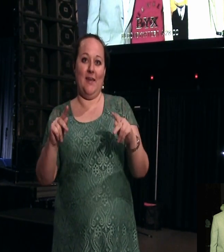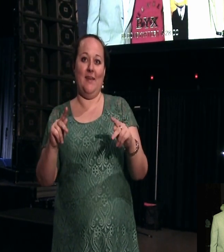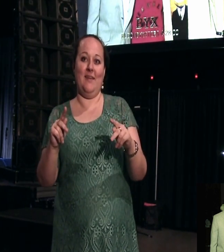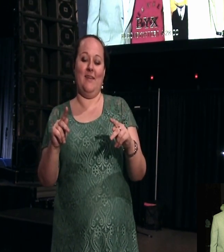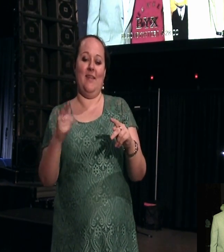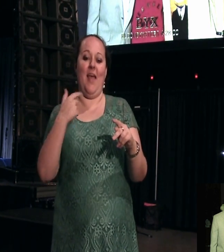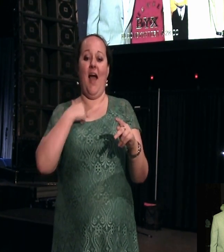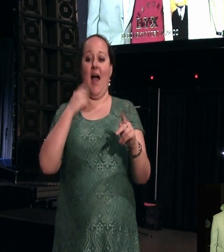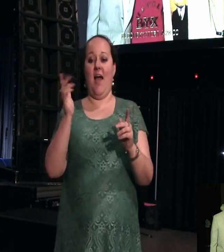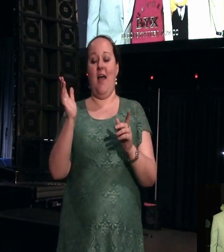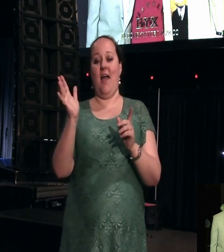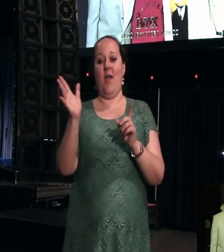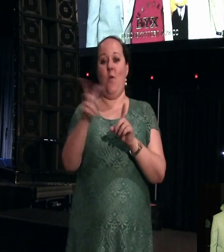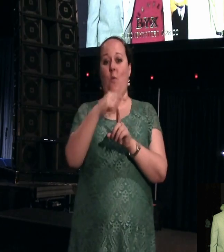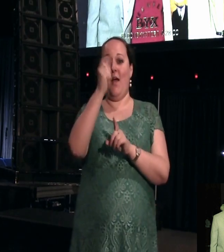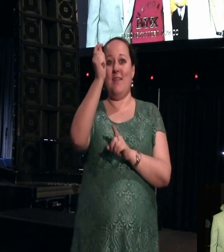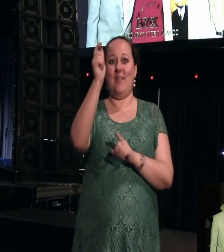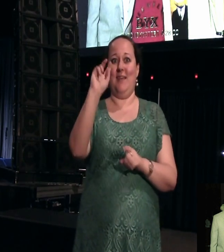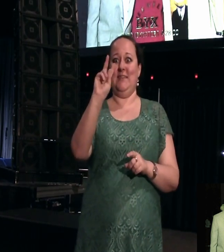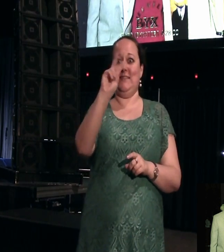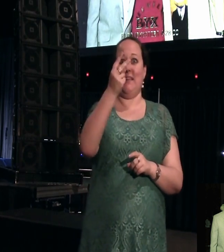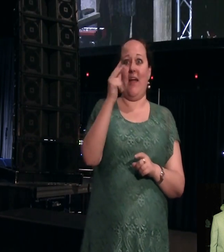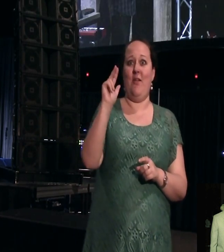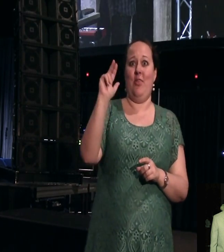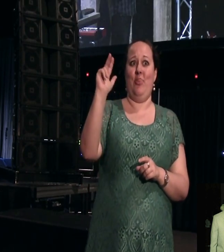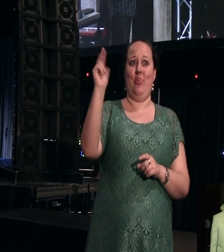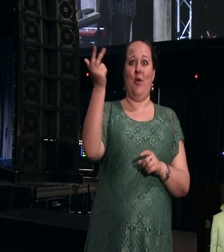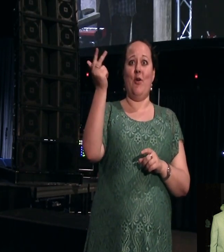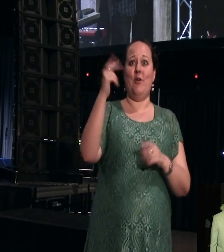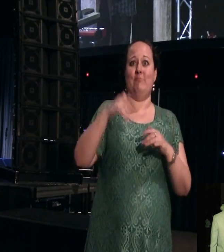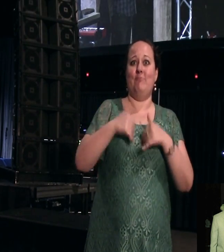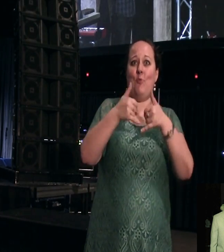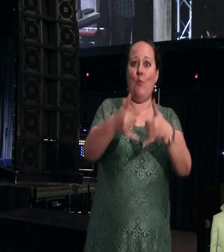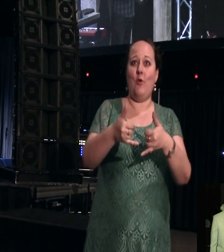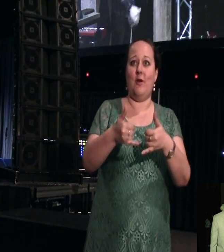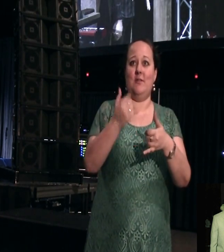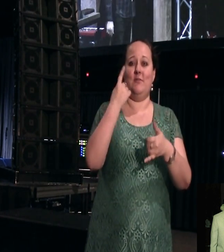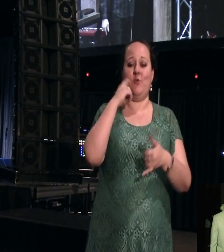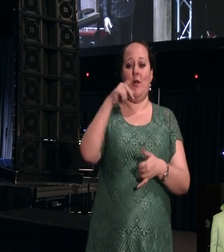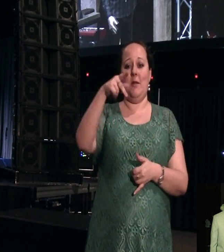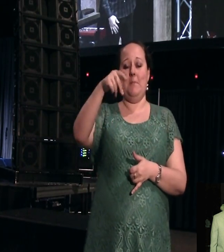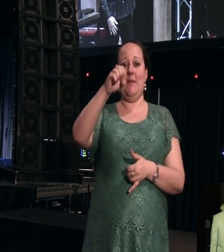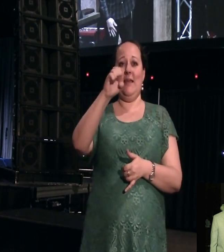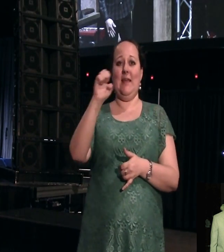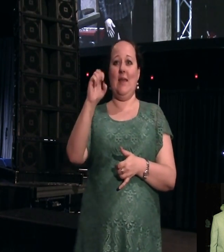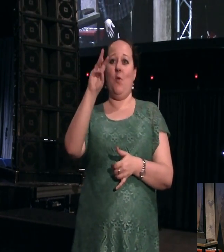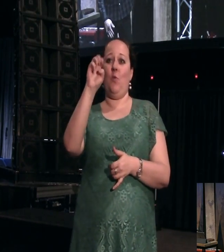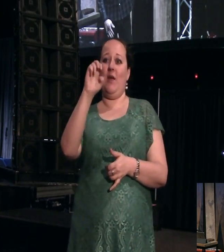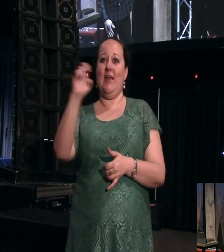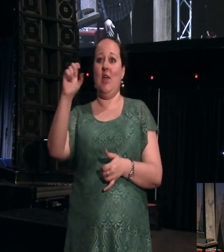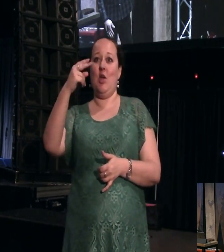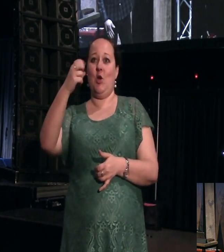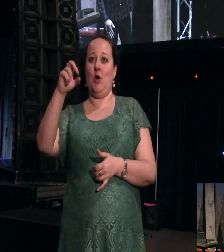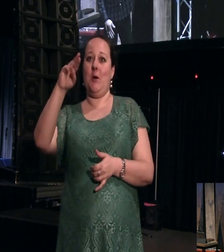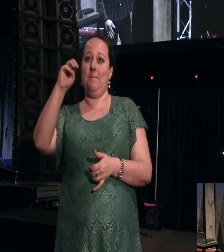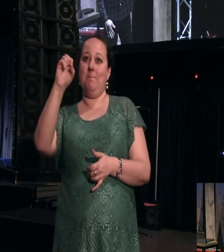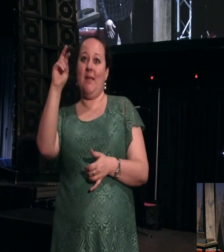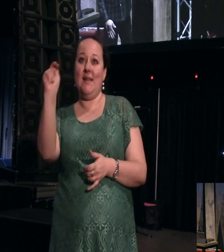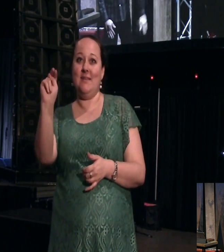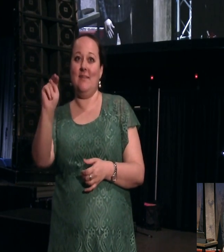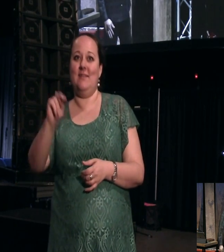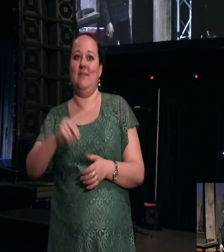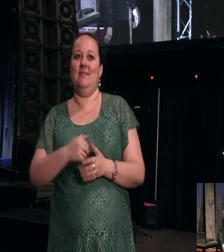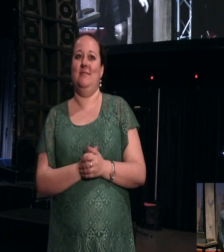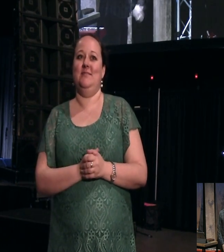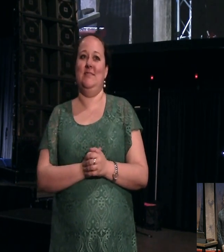at a day party. And I won like second or third in a lookalike contest for Pee Wee